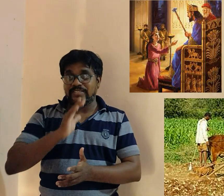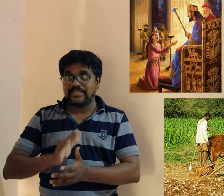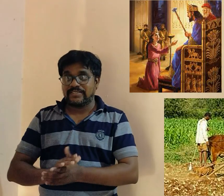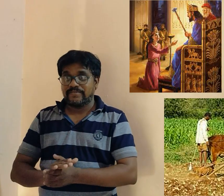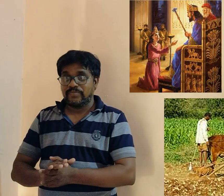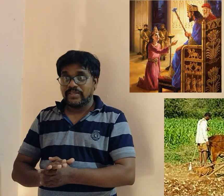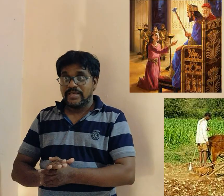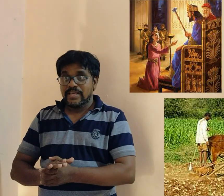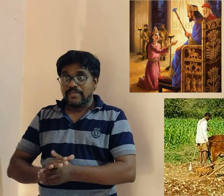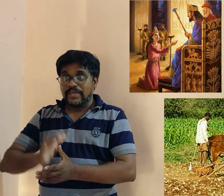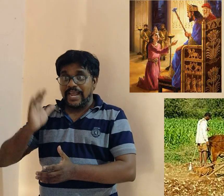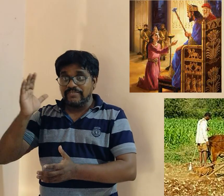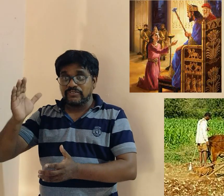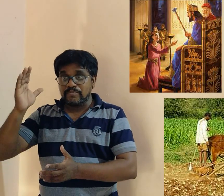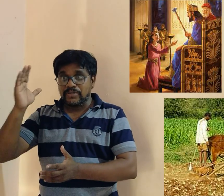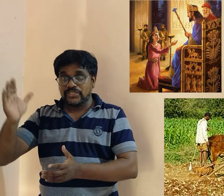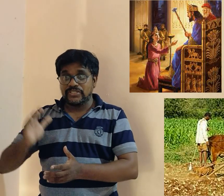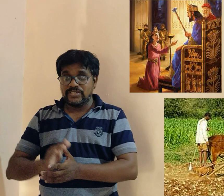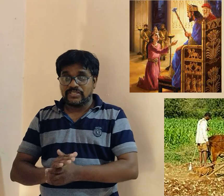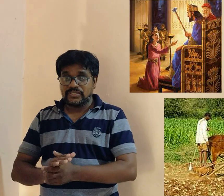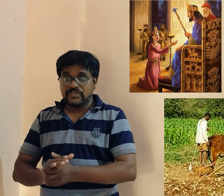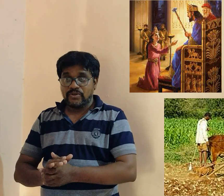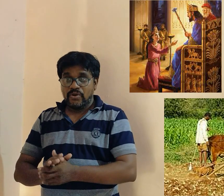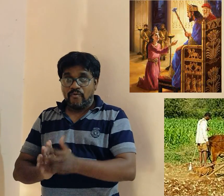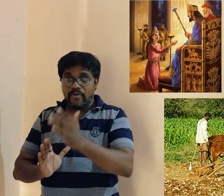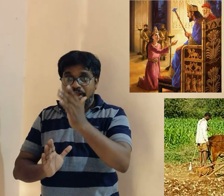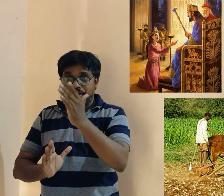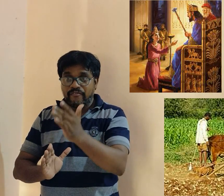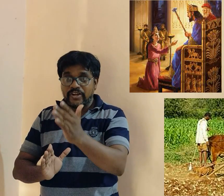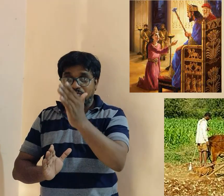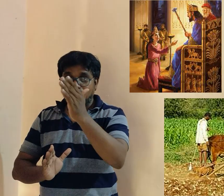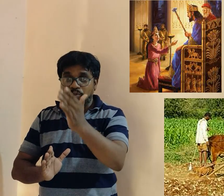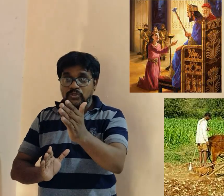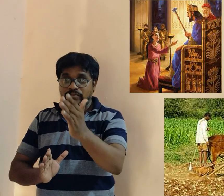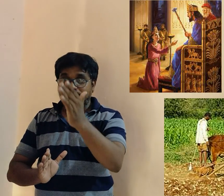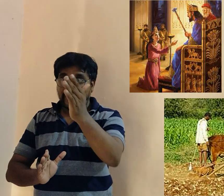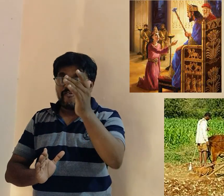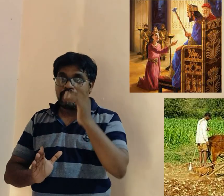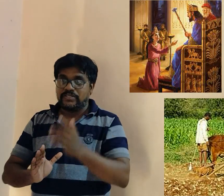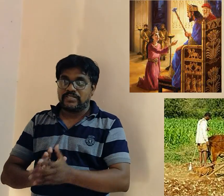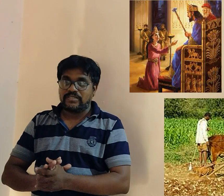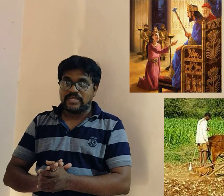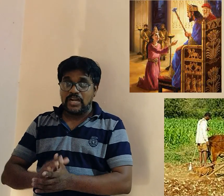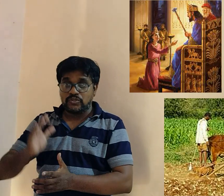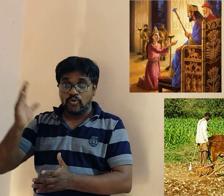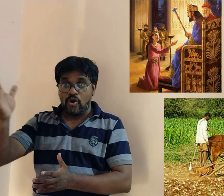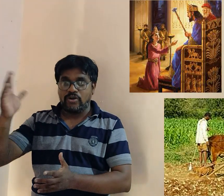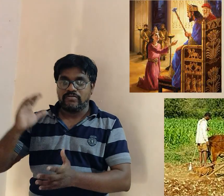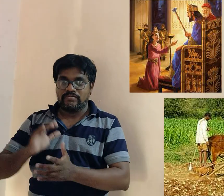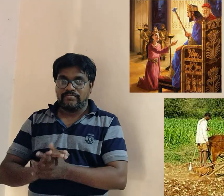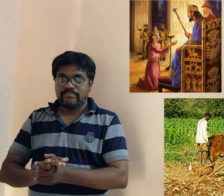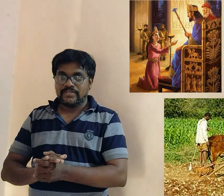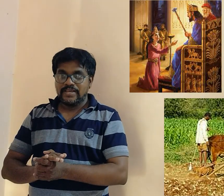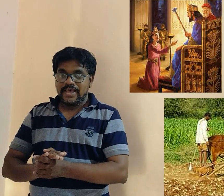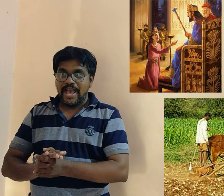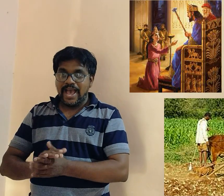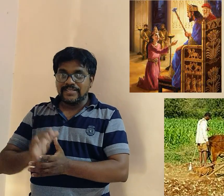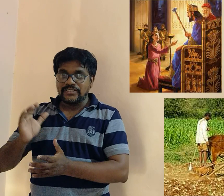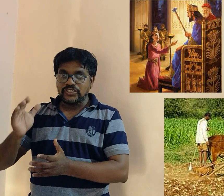queens. The lives of the merchants were different from those of the craft persons and so on. As it is